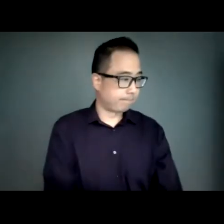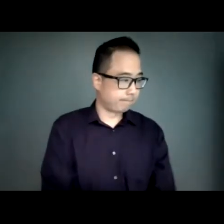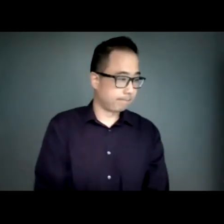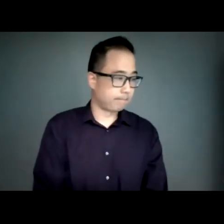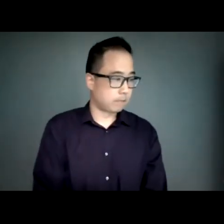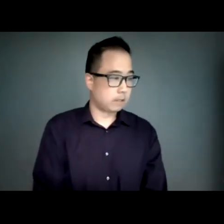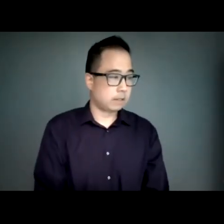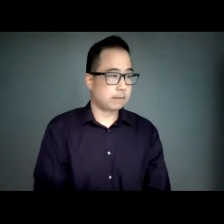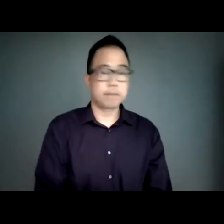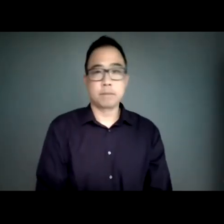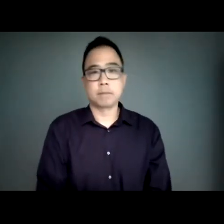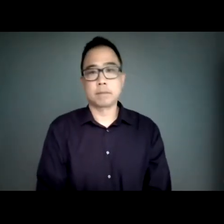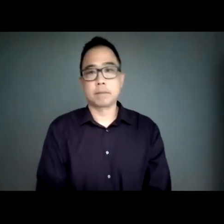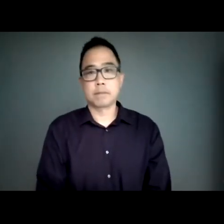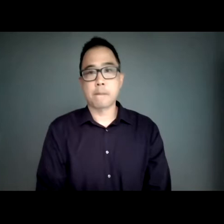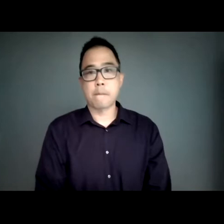Next slide, please.